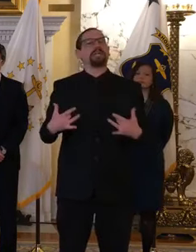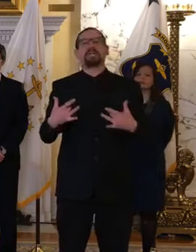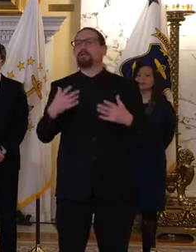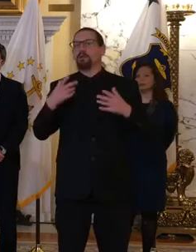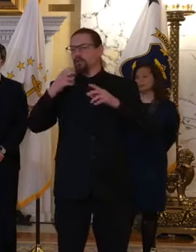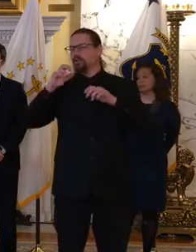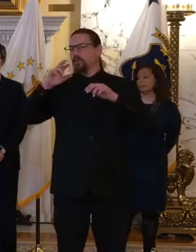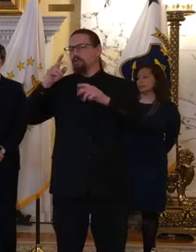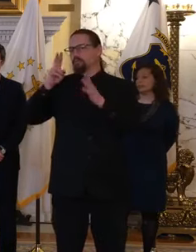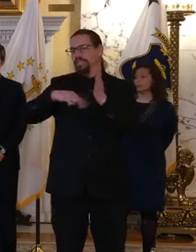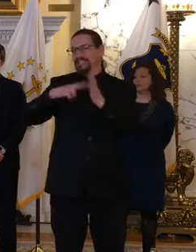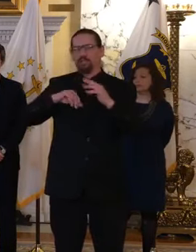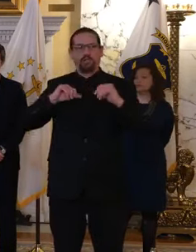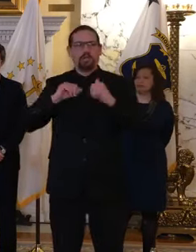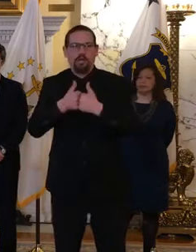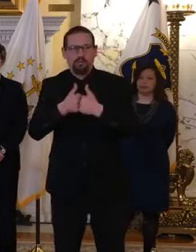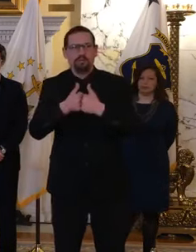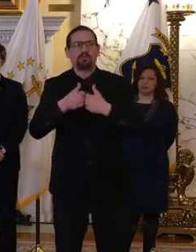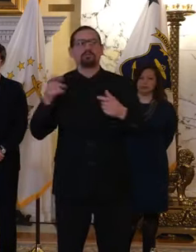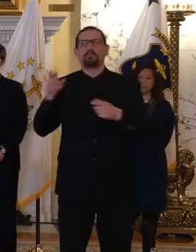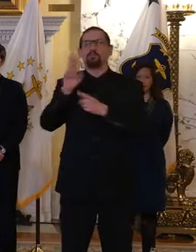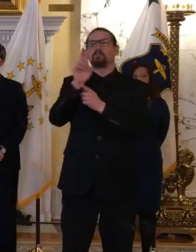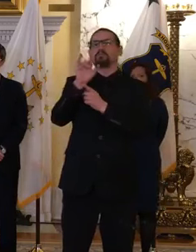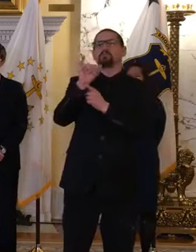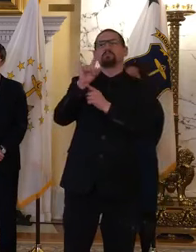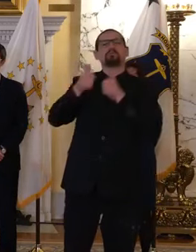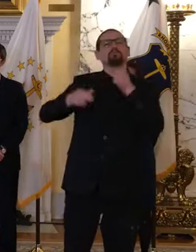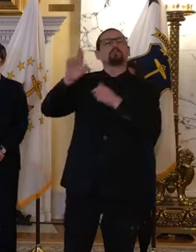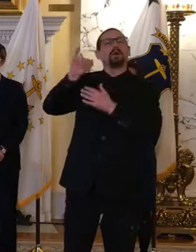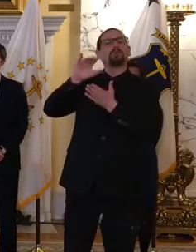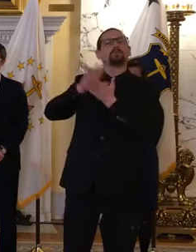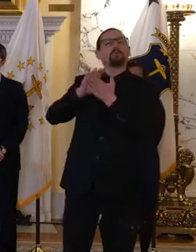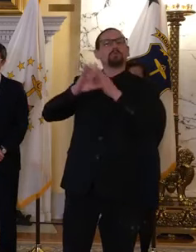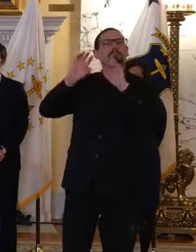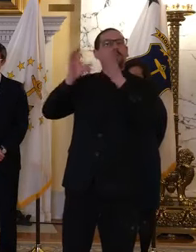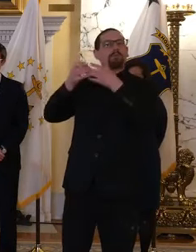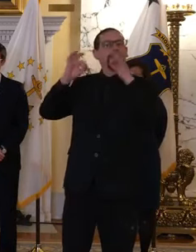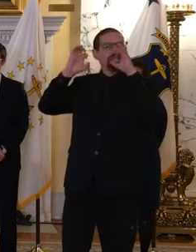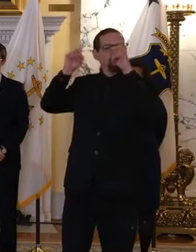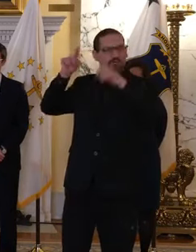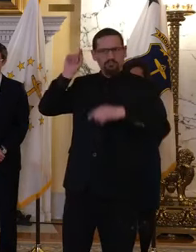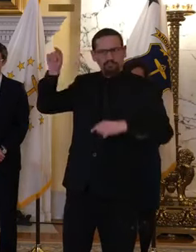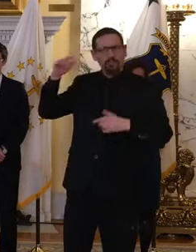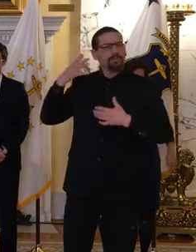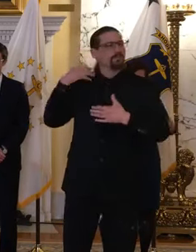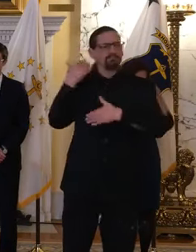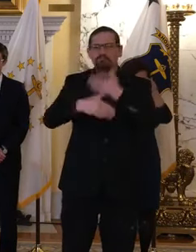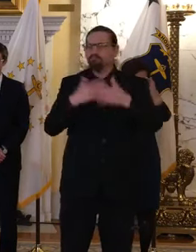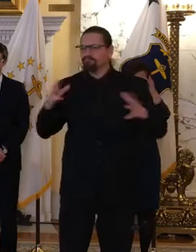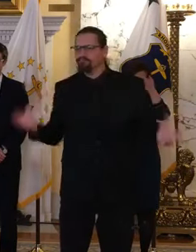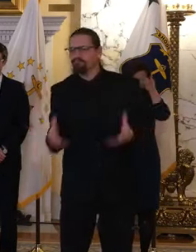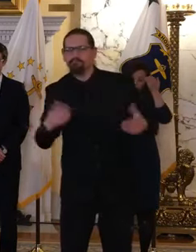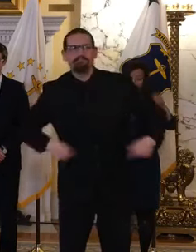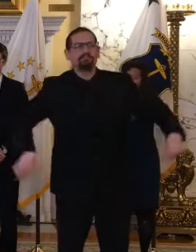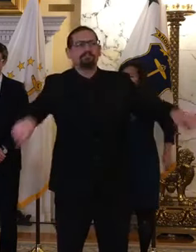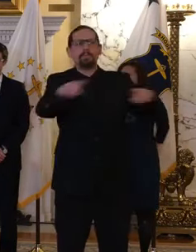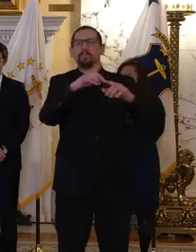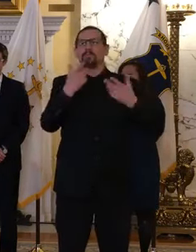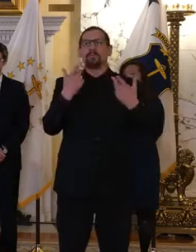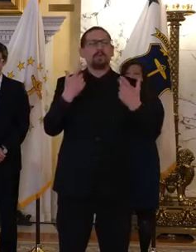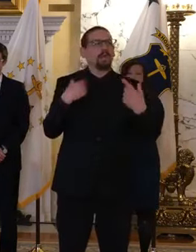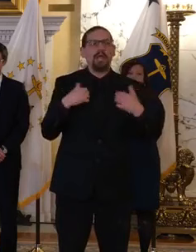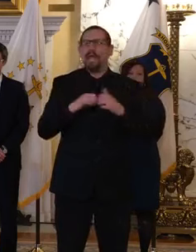Education. And for those of you who might be listening to this and saying, I can't afford books, I don't know where to get books,